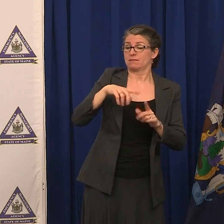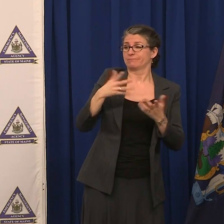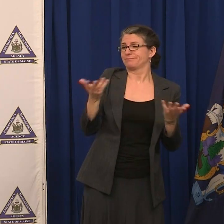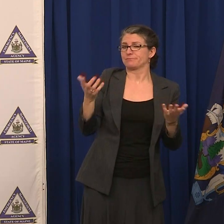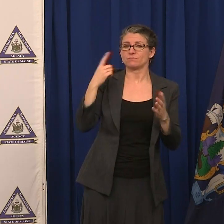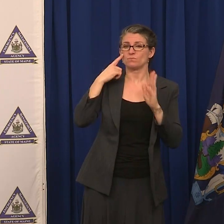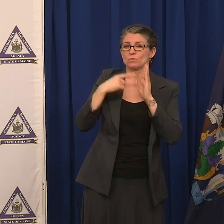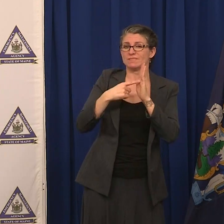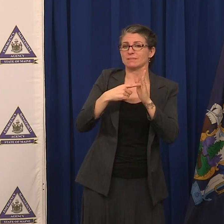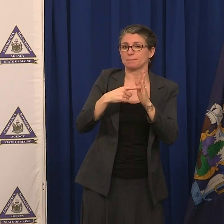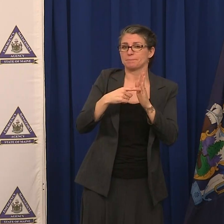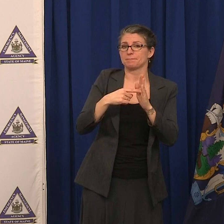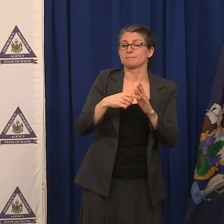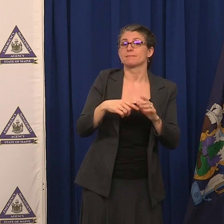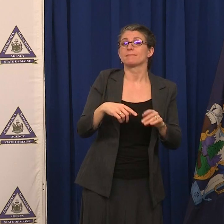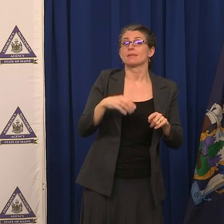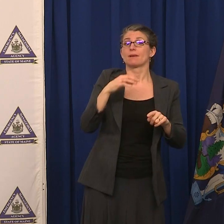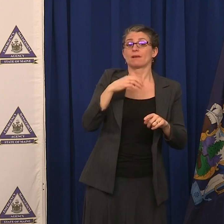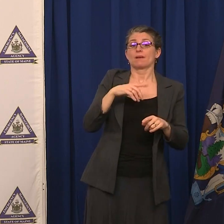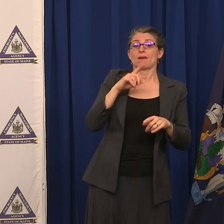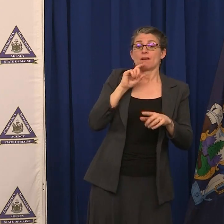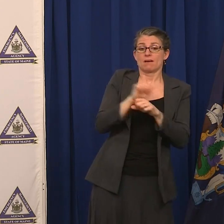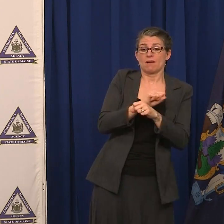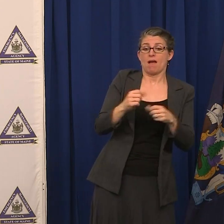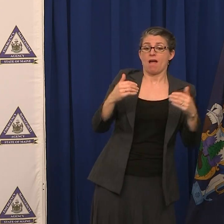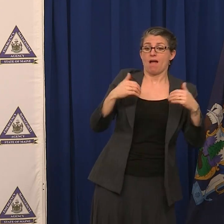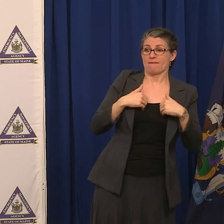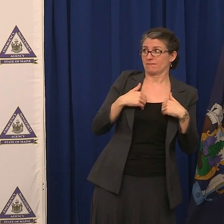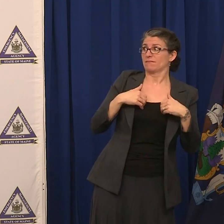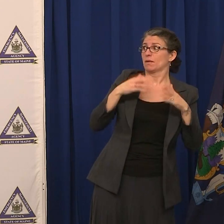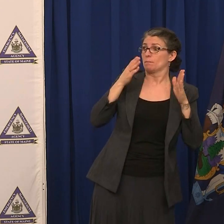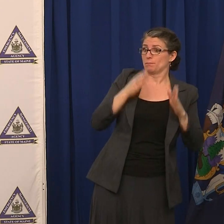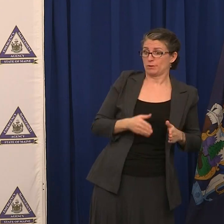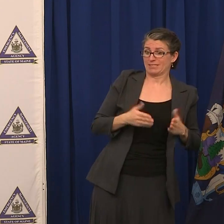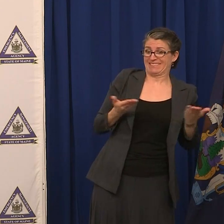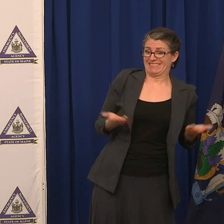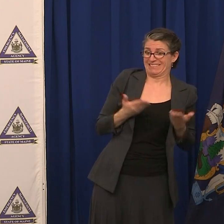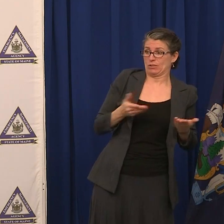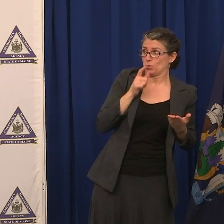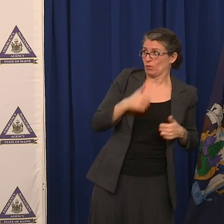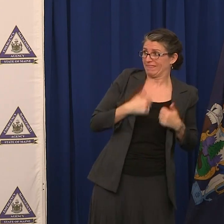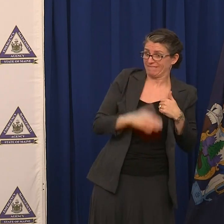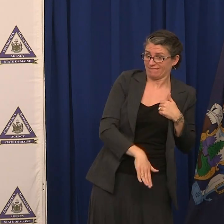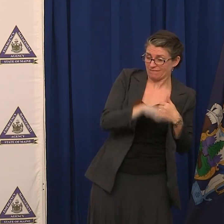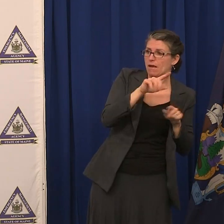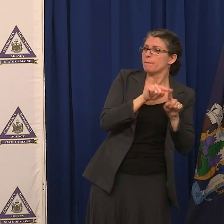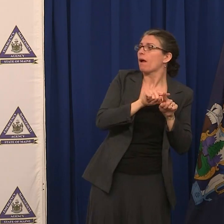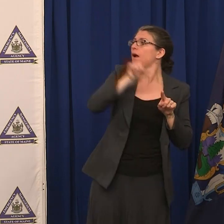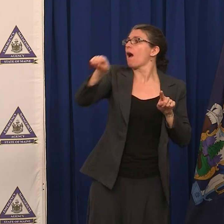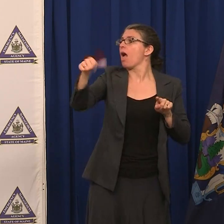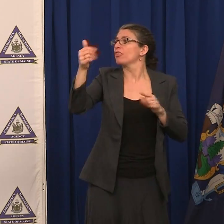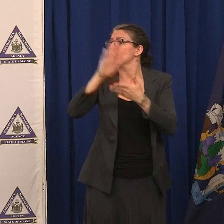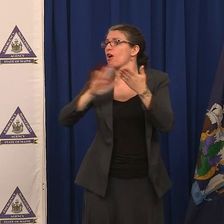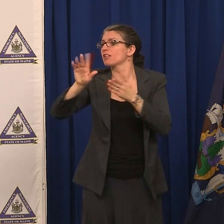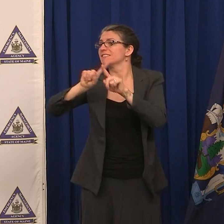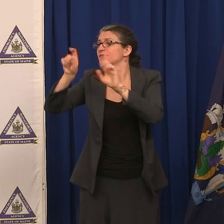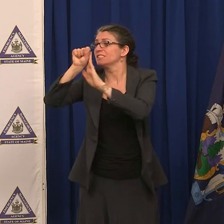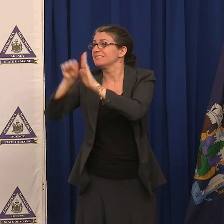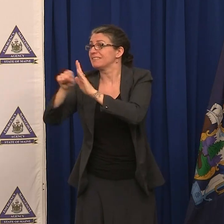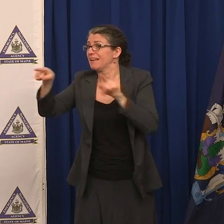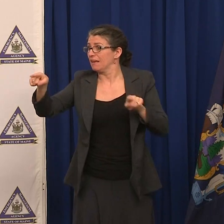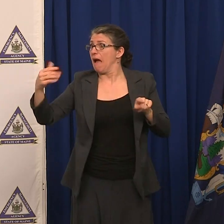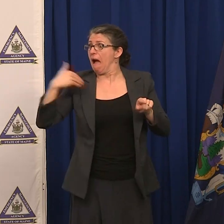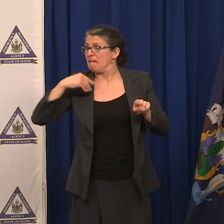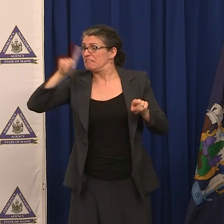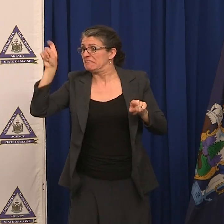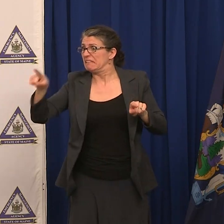And conversely, if somebody from out of state tests positive here in Maine, are their numbers included under our